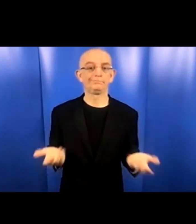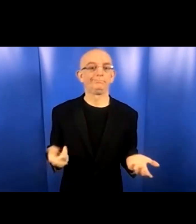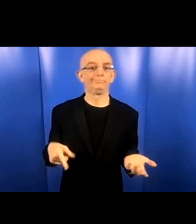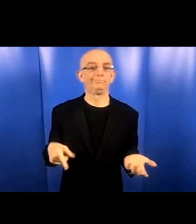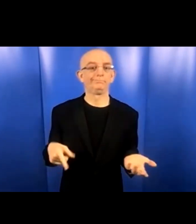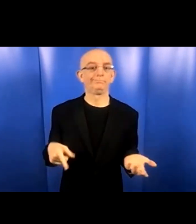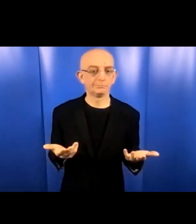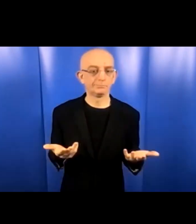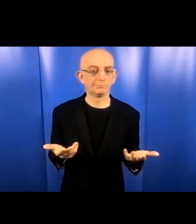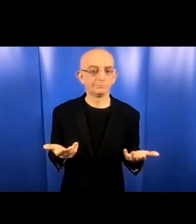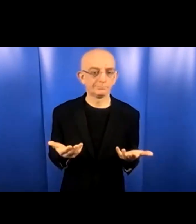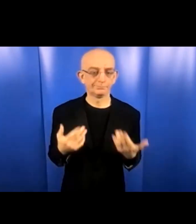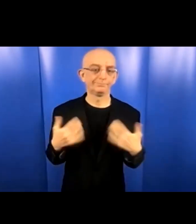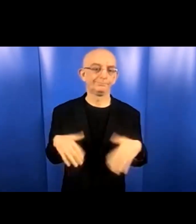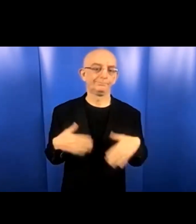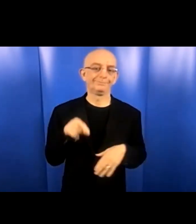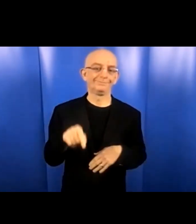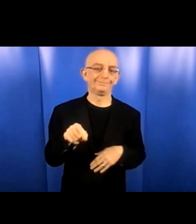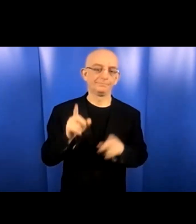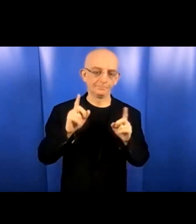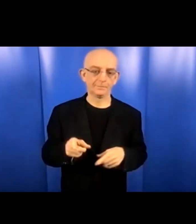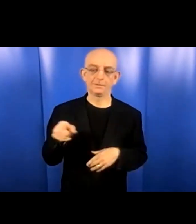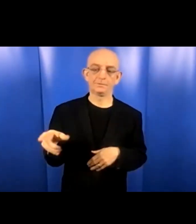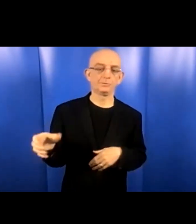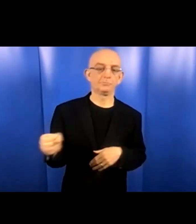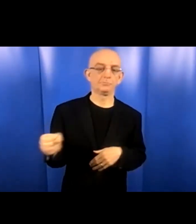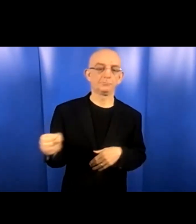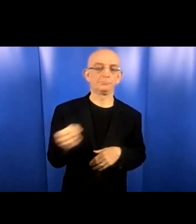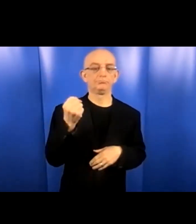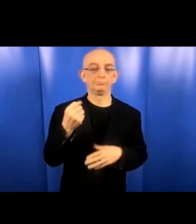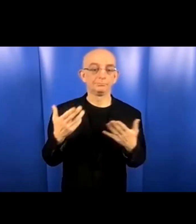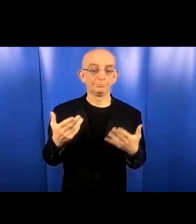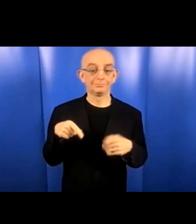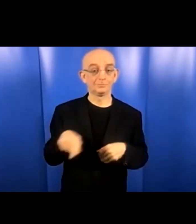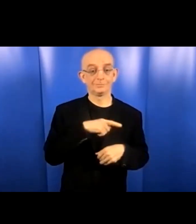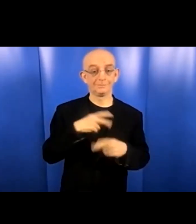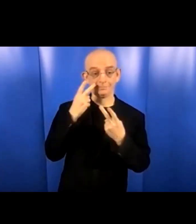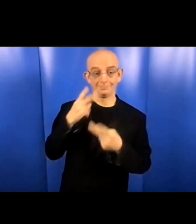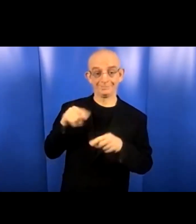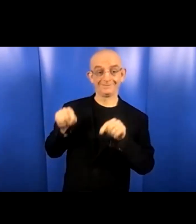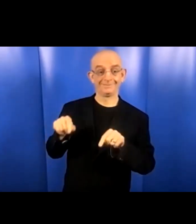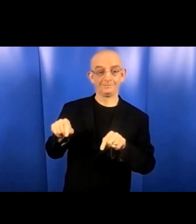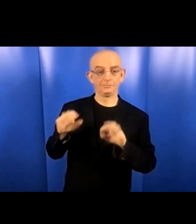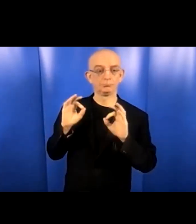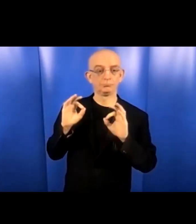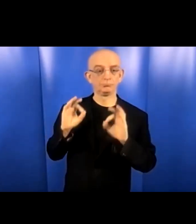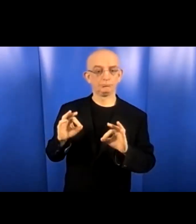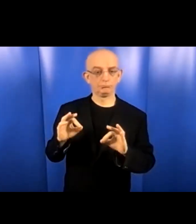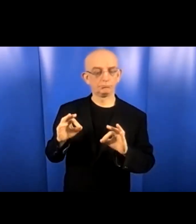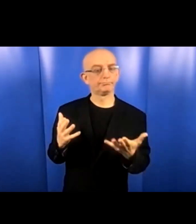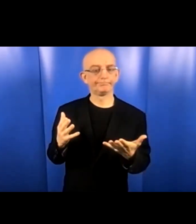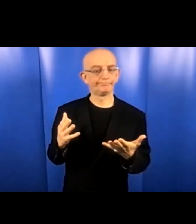that they need to be done, if we frame in that narrative, that will not work. So that is why we need to understand the